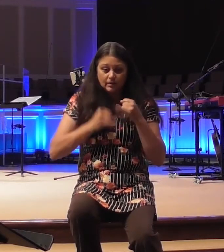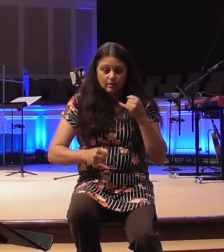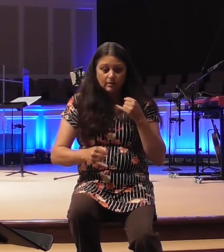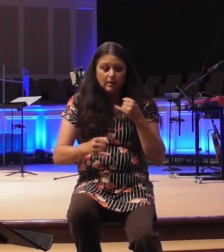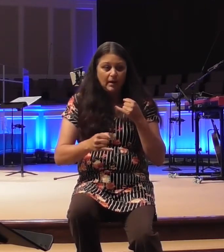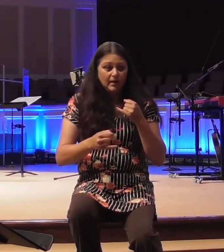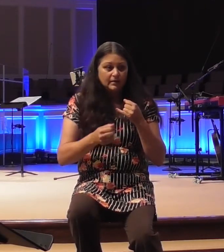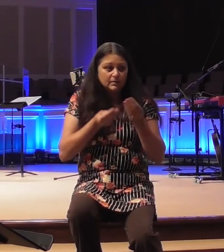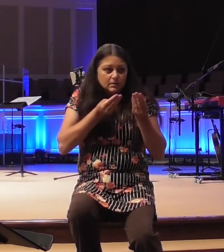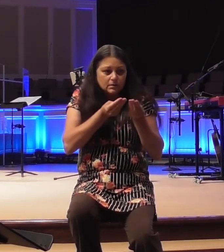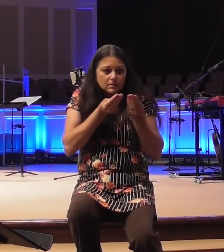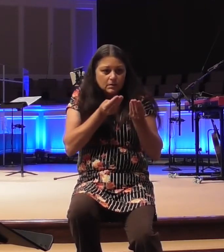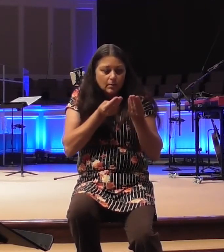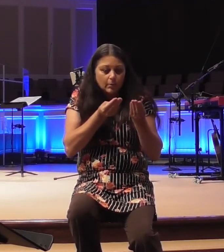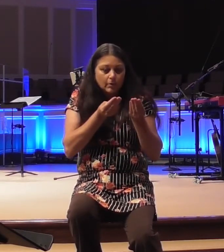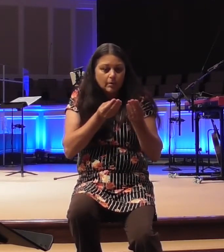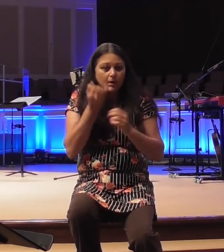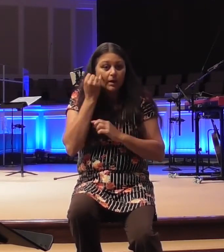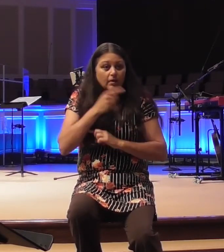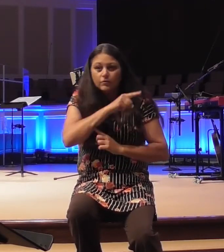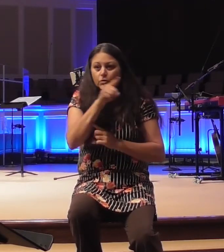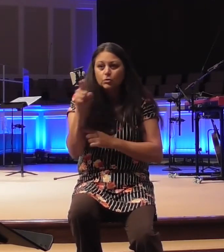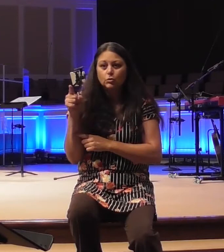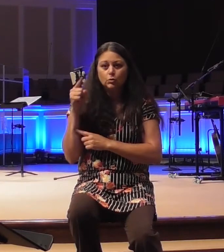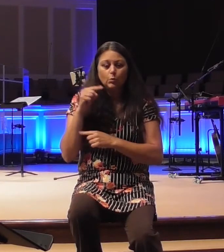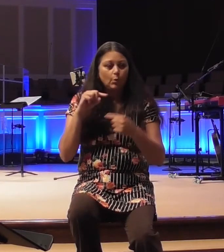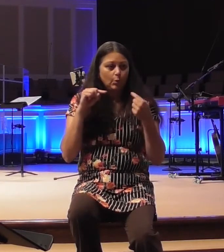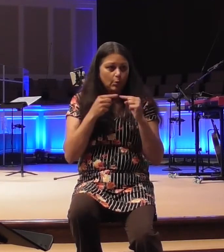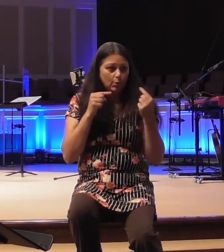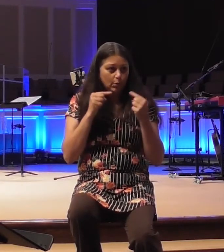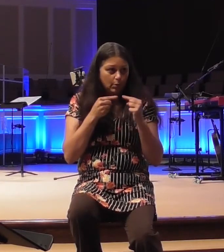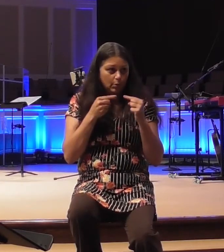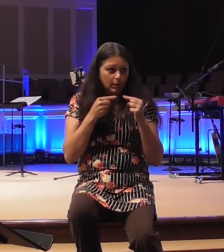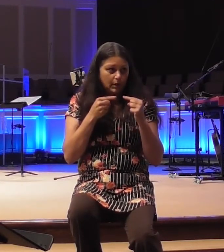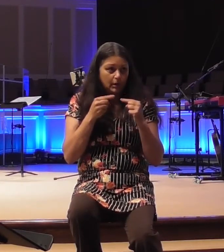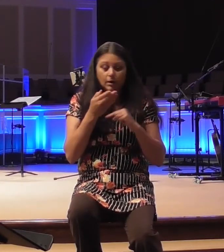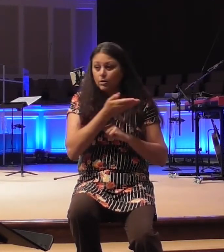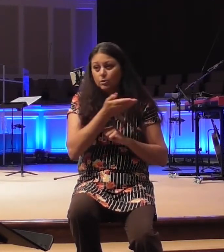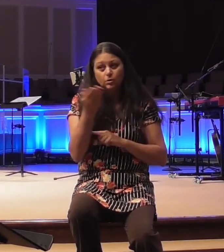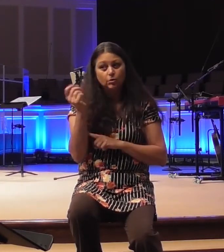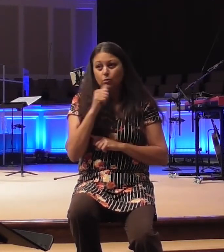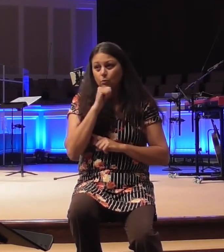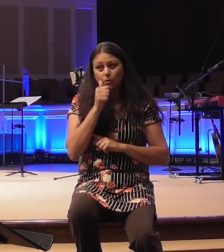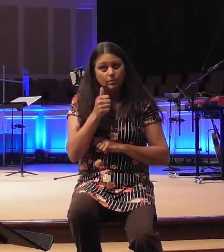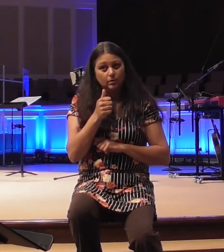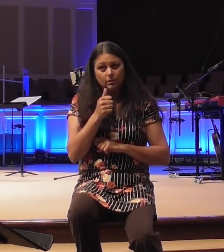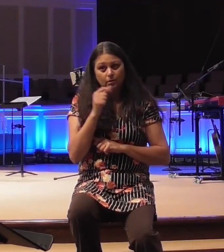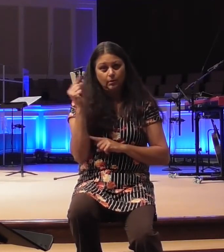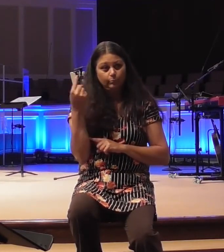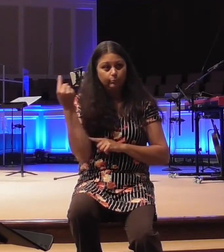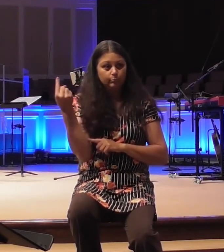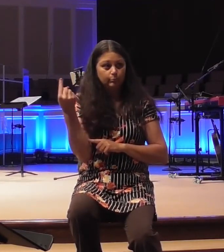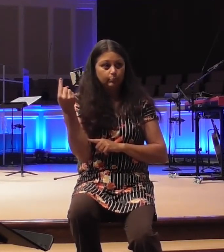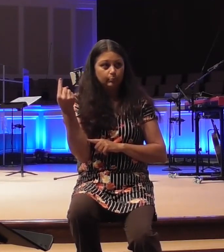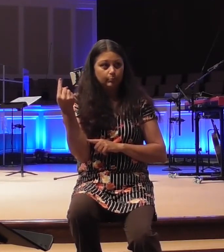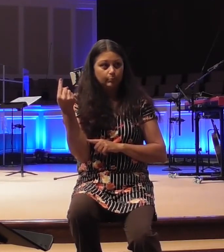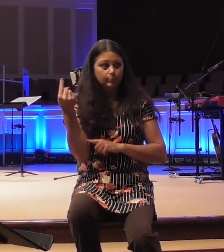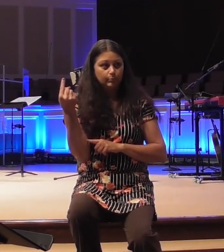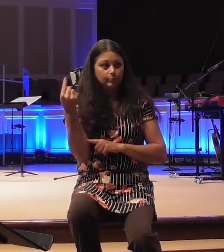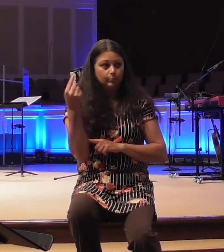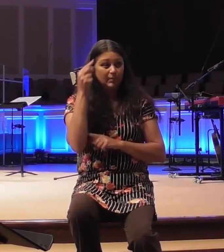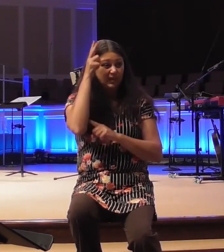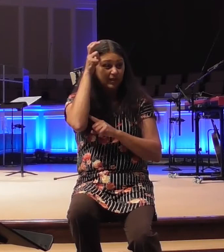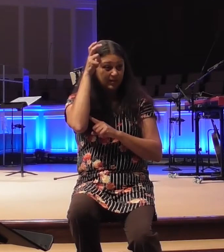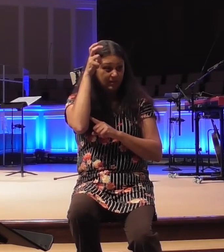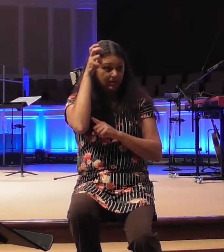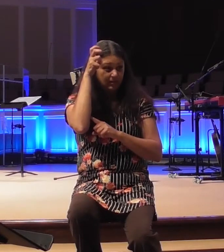If you're hurting today, if you need some restoration today, number one, you are not alone. The devil wants you to think you're alone. You're